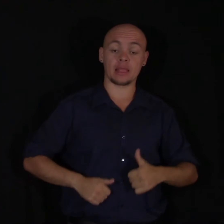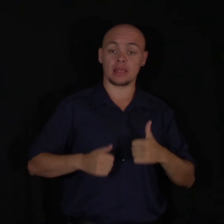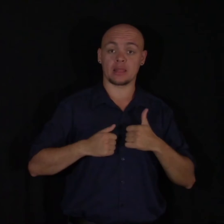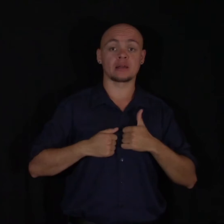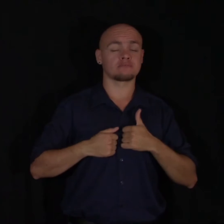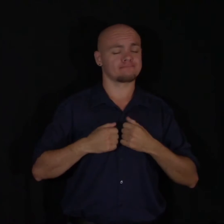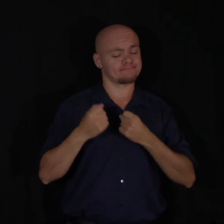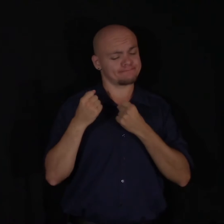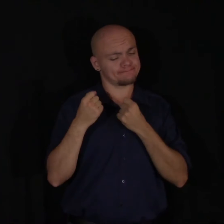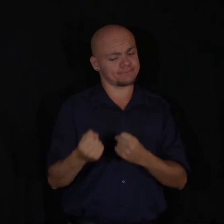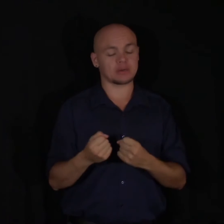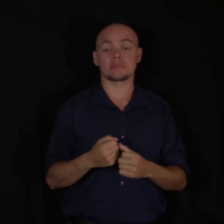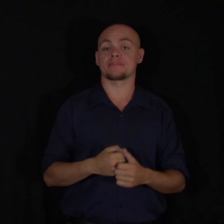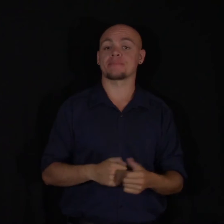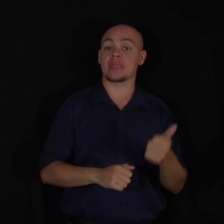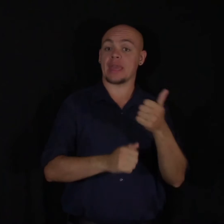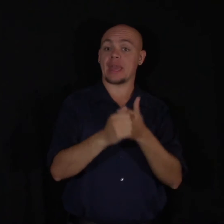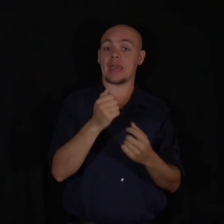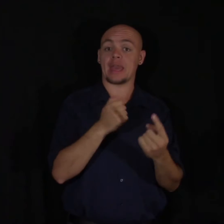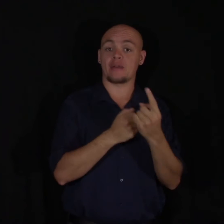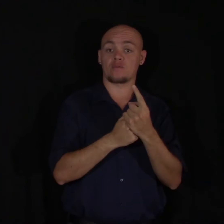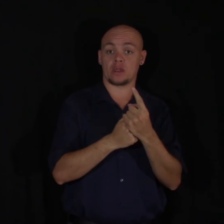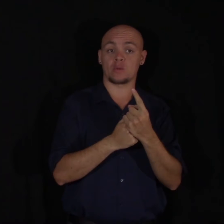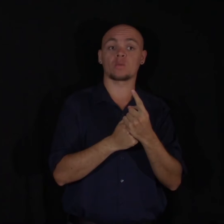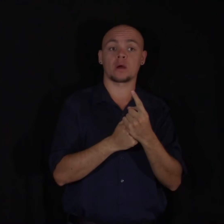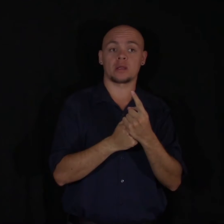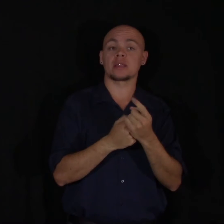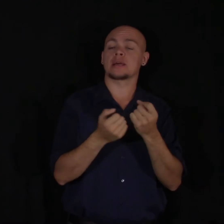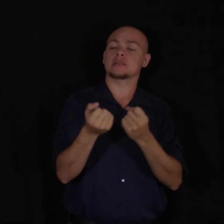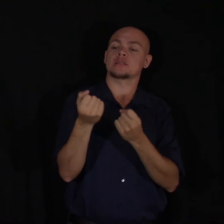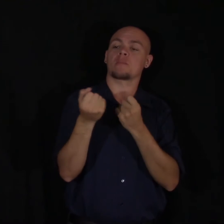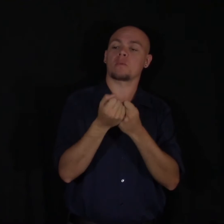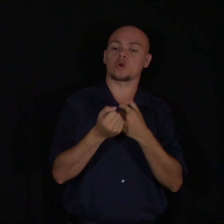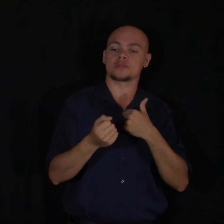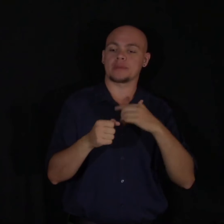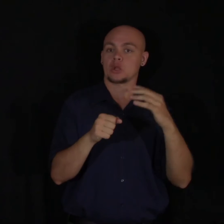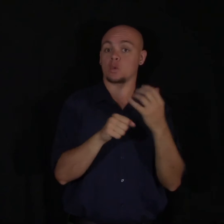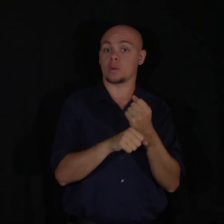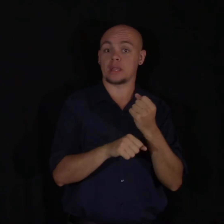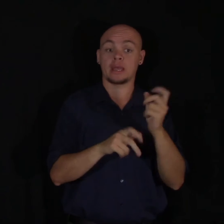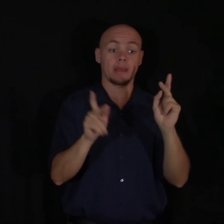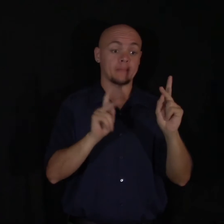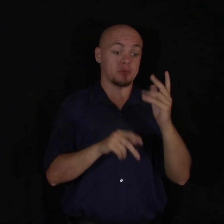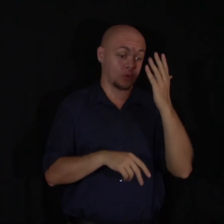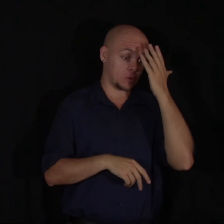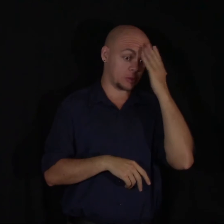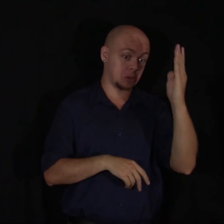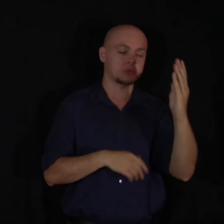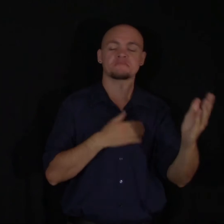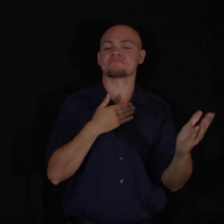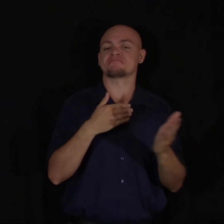that everyone is rooting for me to win, even those that do not know it.